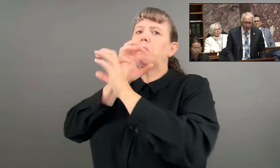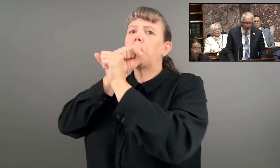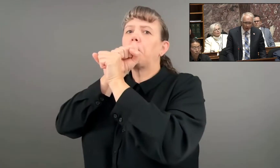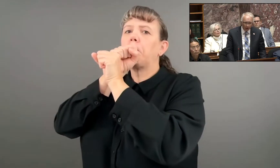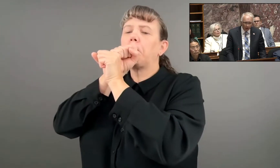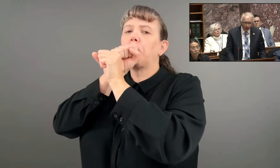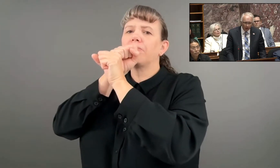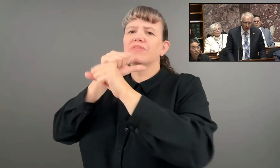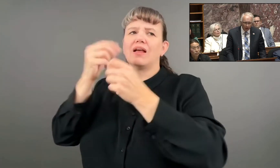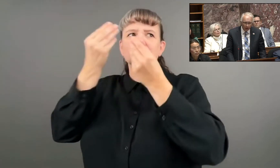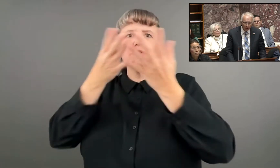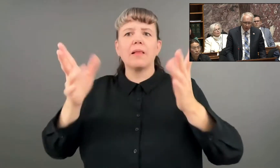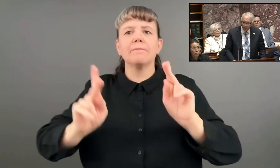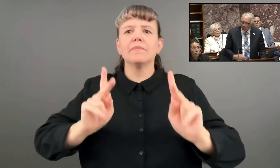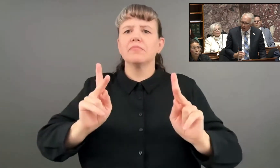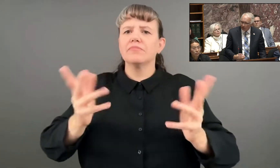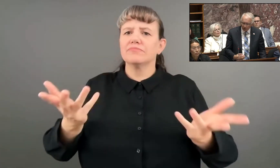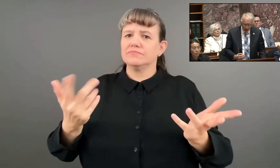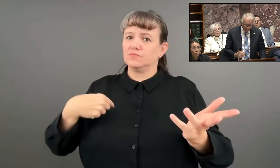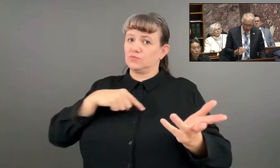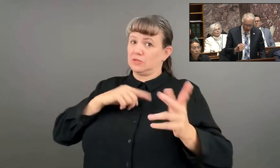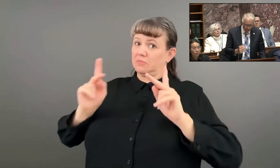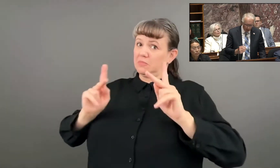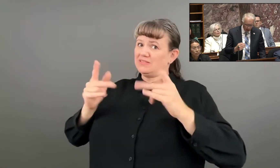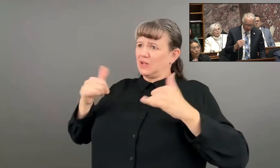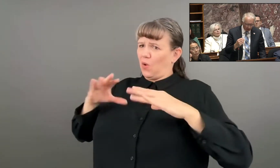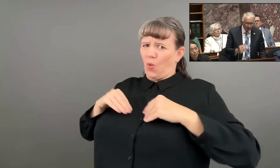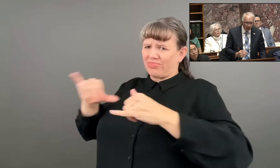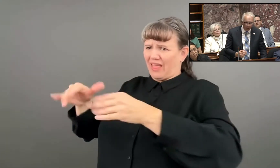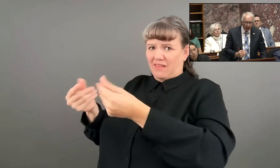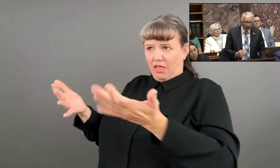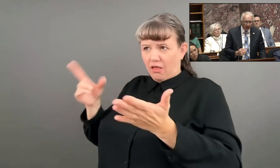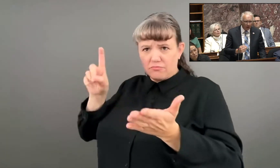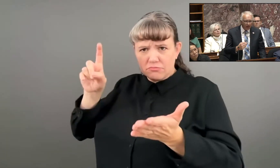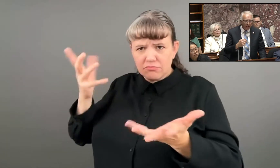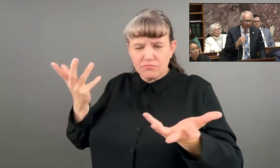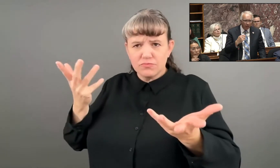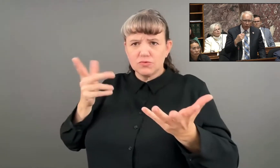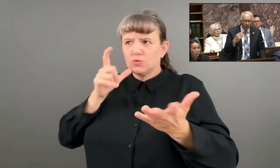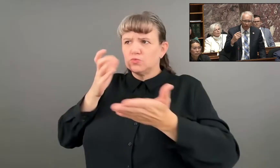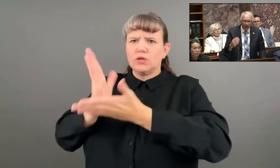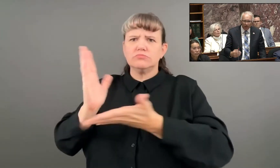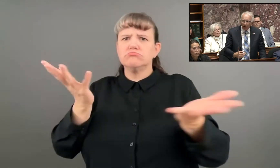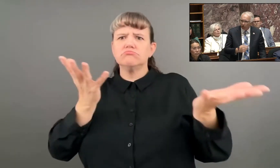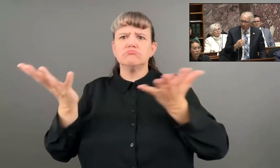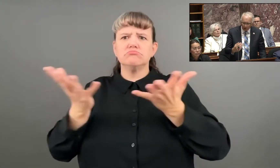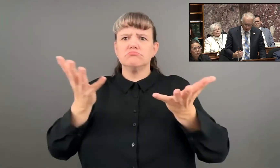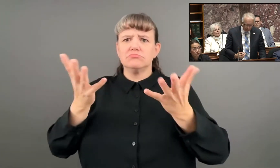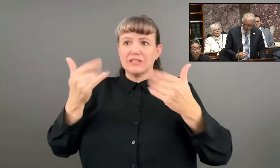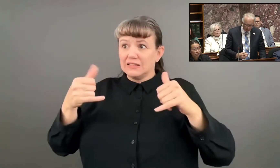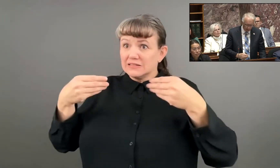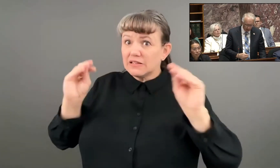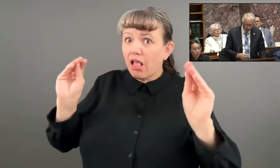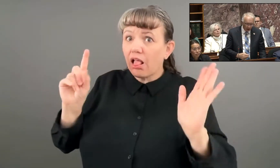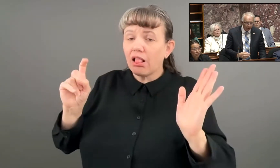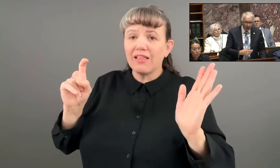land anymore? What's the rights there? Are they able to sell their land? Do they need some sort of consent or process? Do they have to